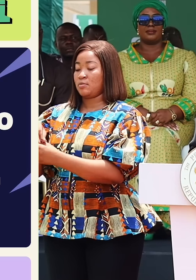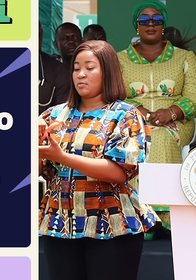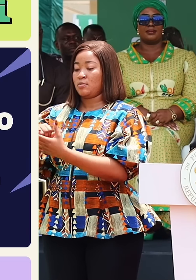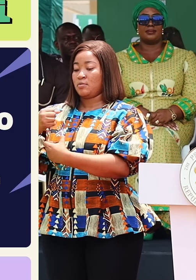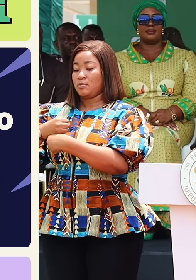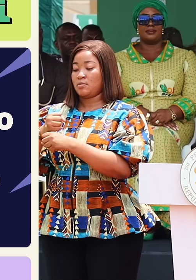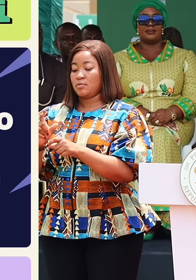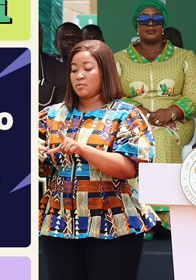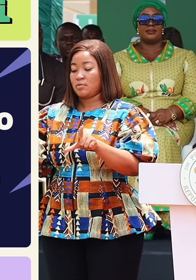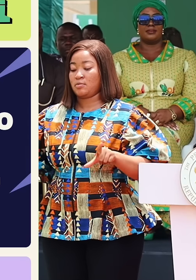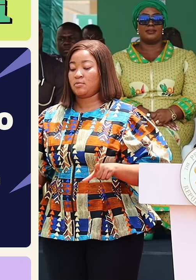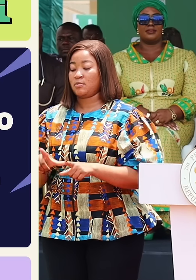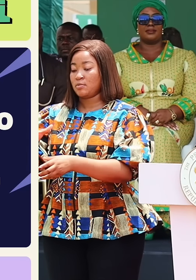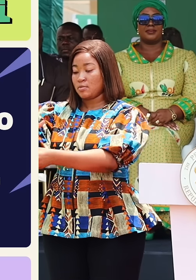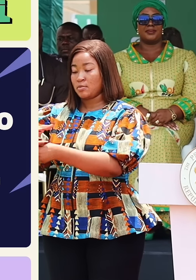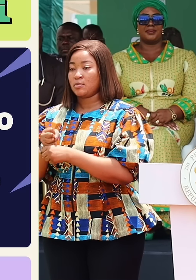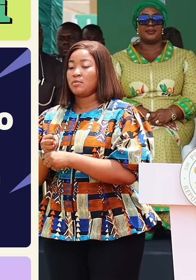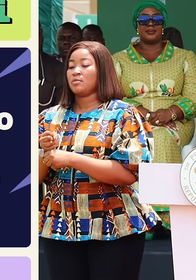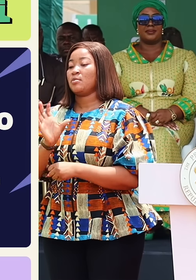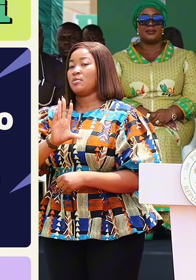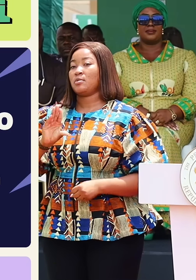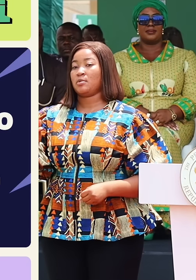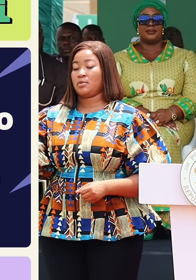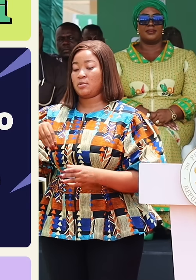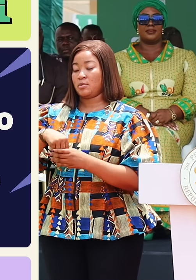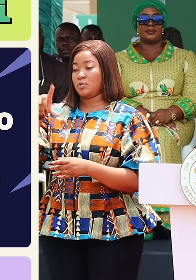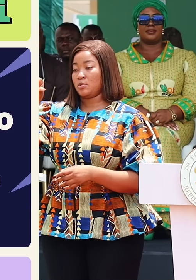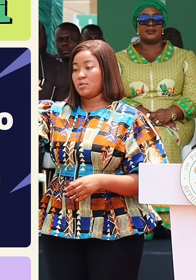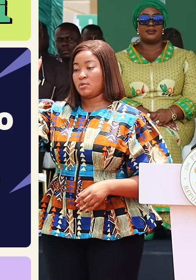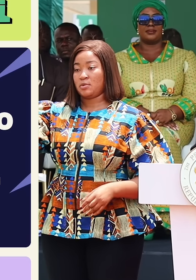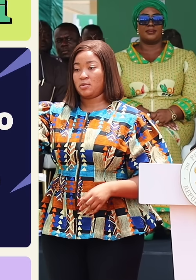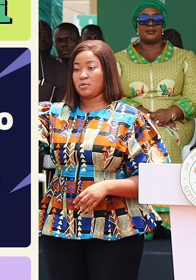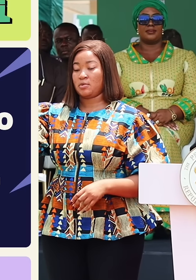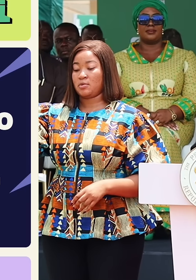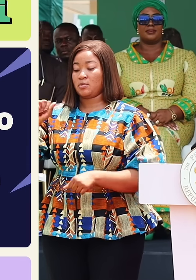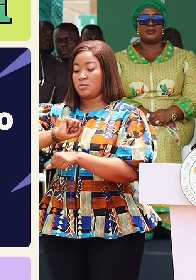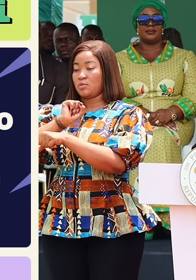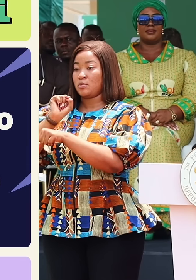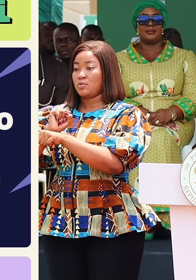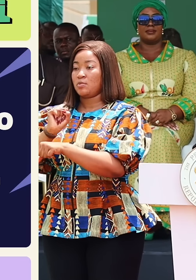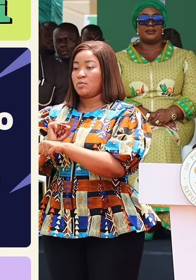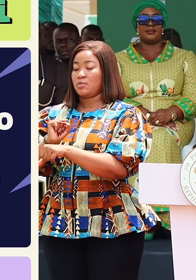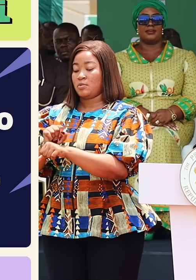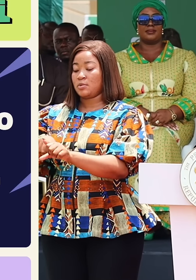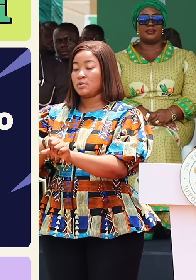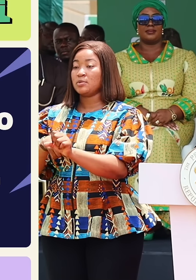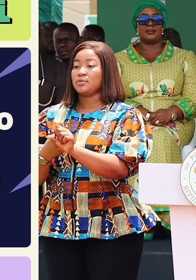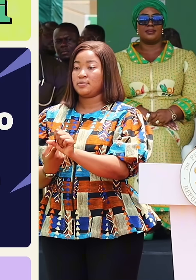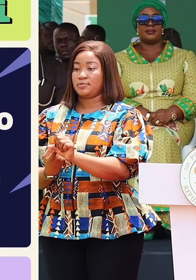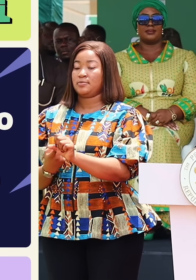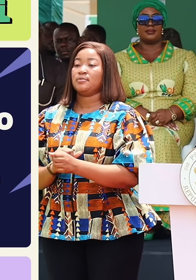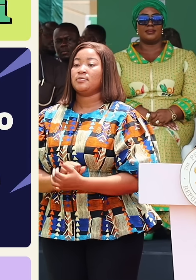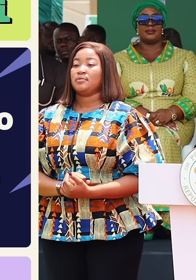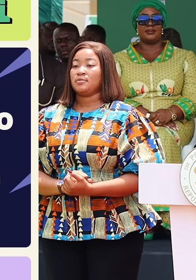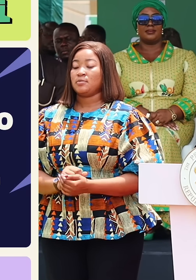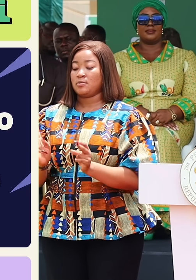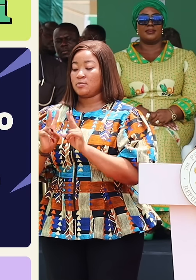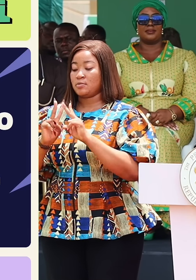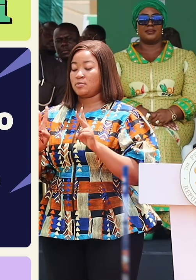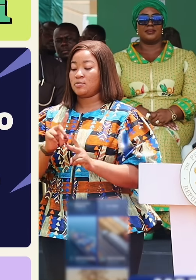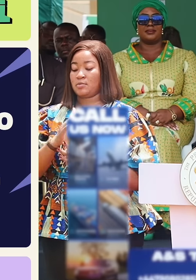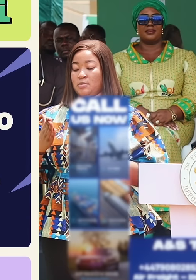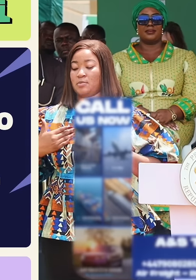formulated, the land was acquired, and eventually in 2017, work started. And so